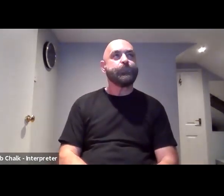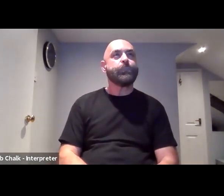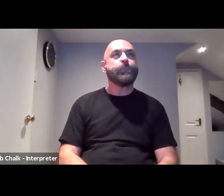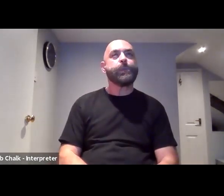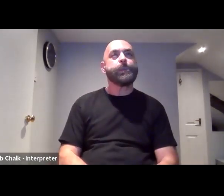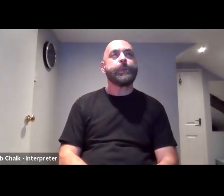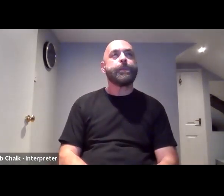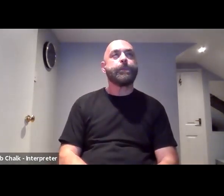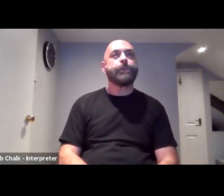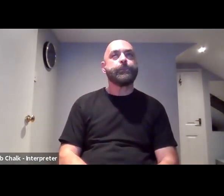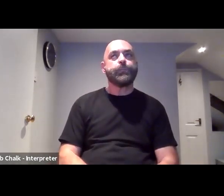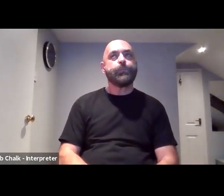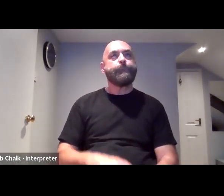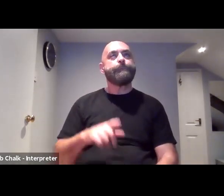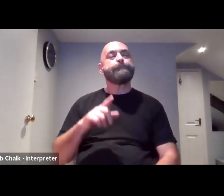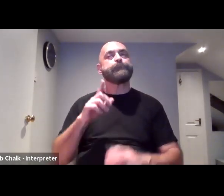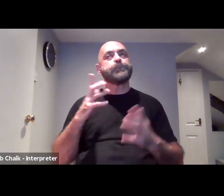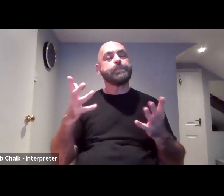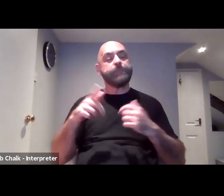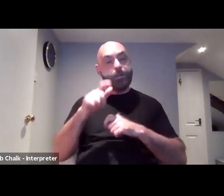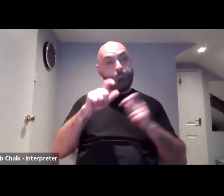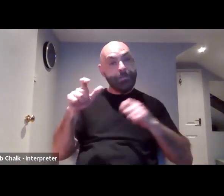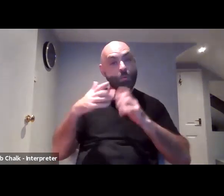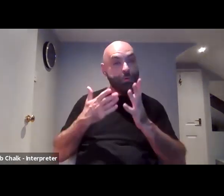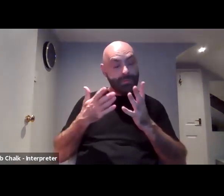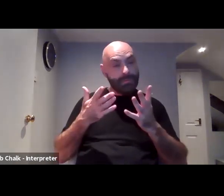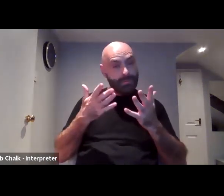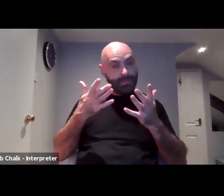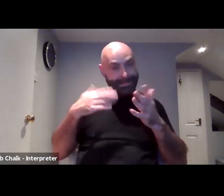And changes in the number of people in poverty,